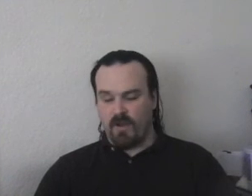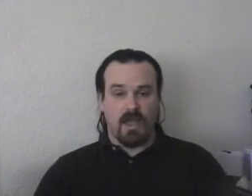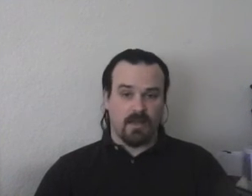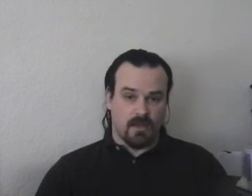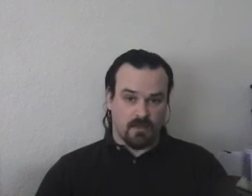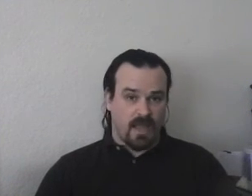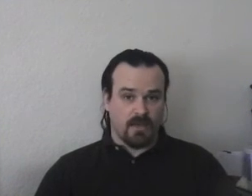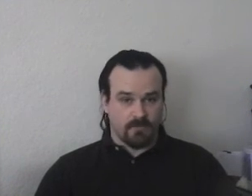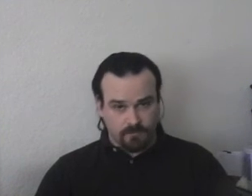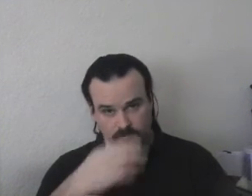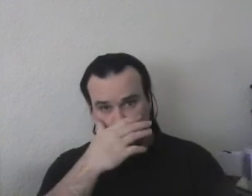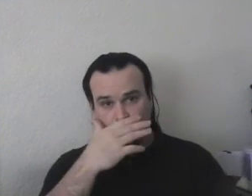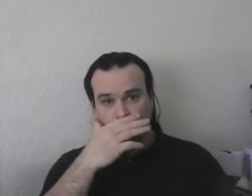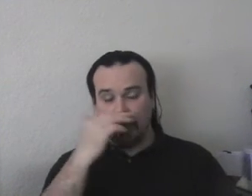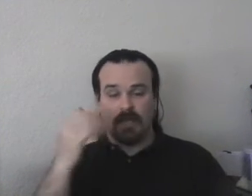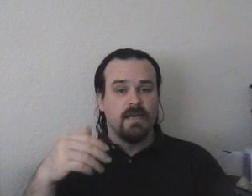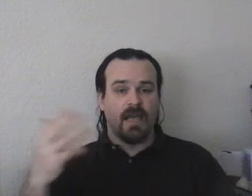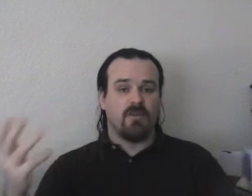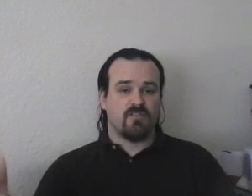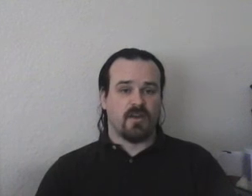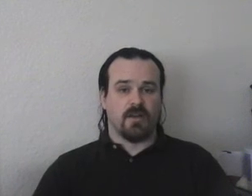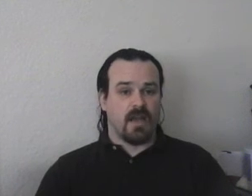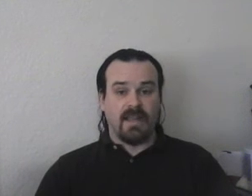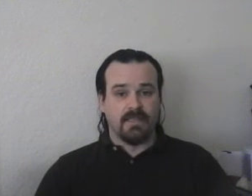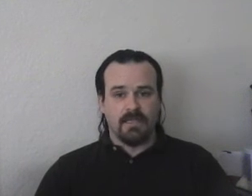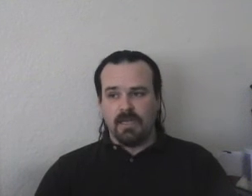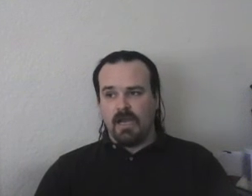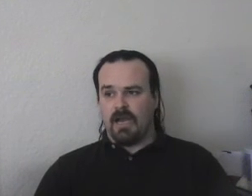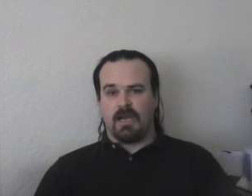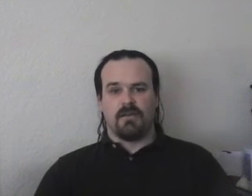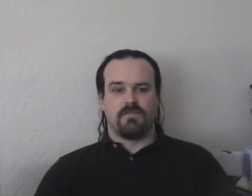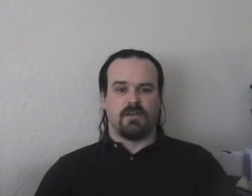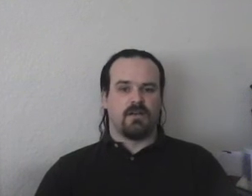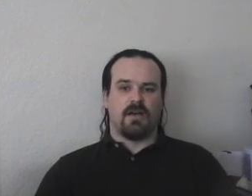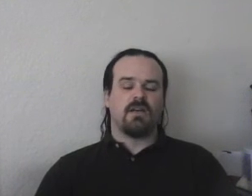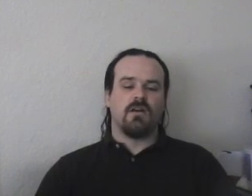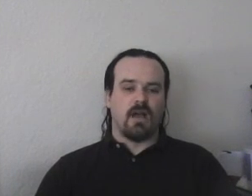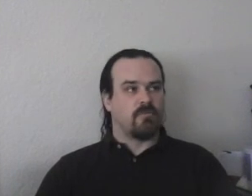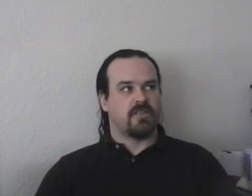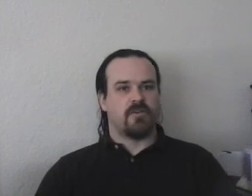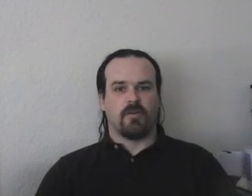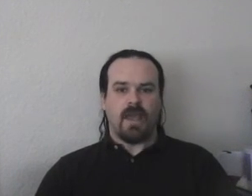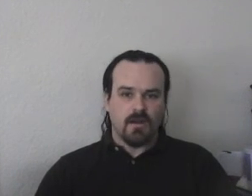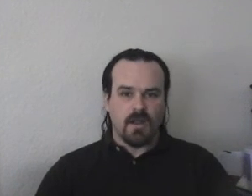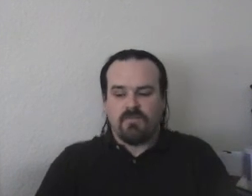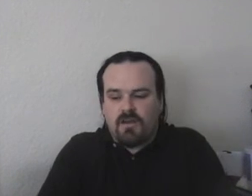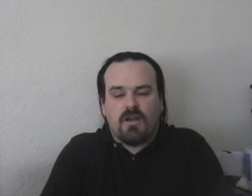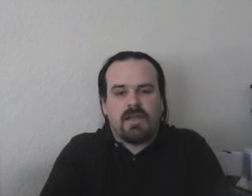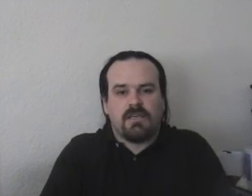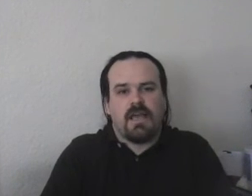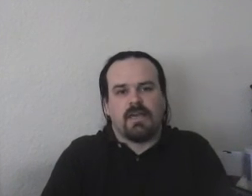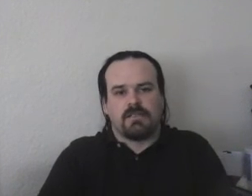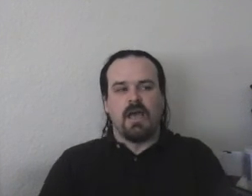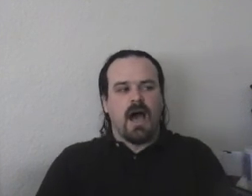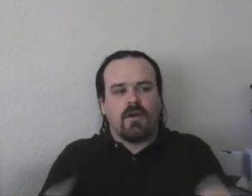ran a LAN gaming center at night. I was an interior painter. I've done all kinds of things. I don't